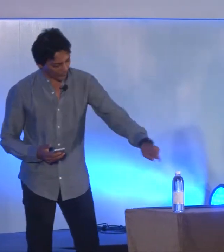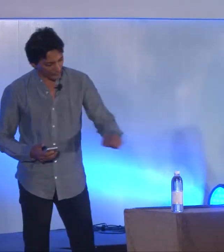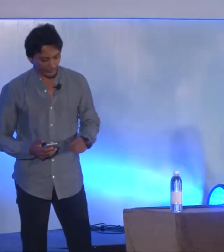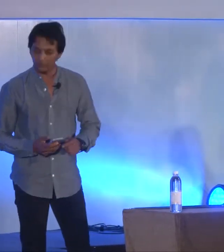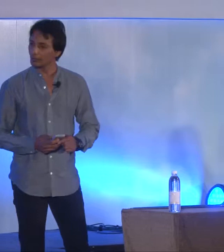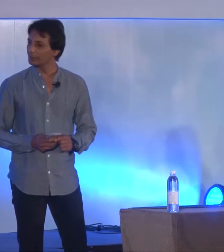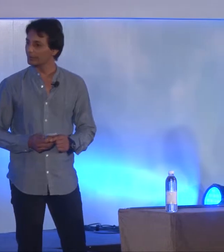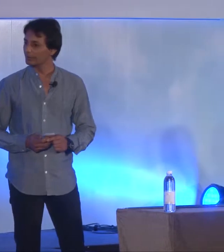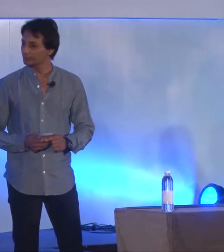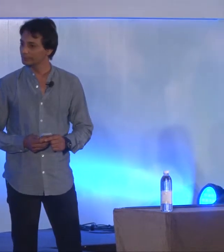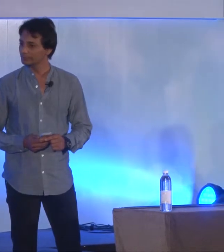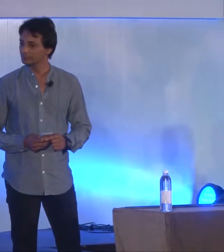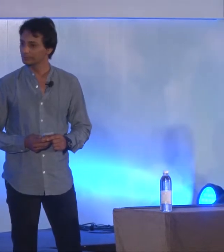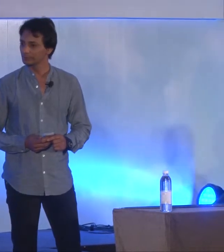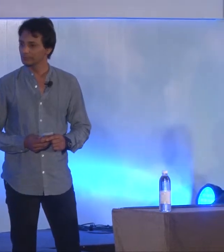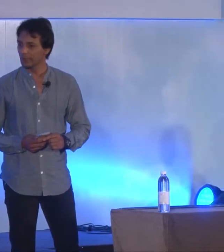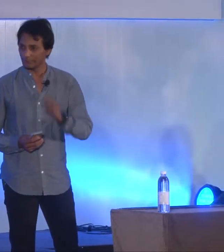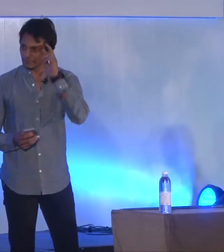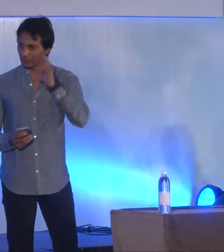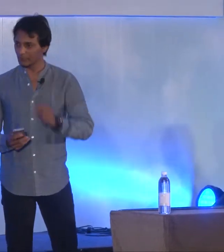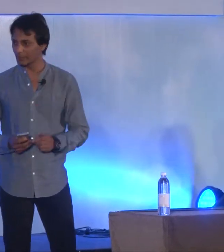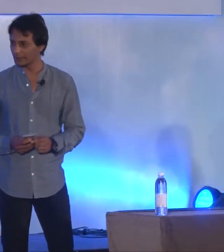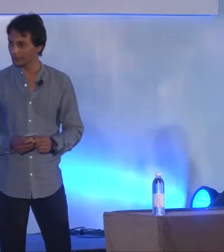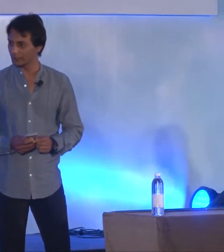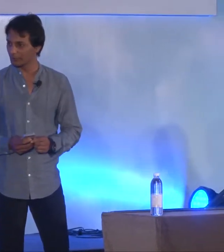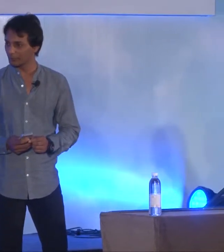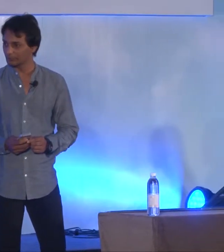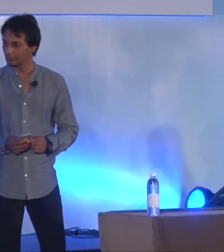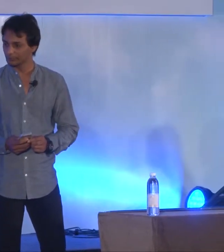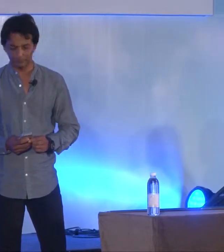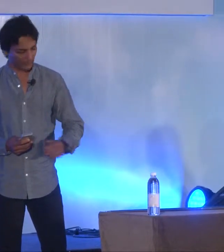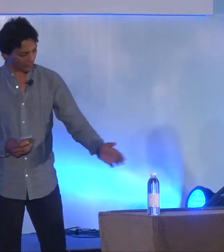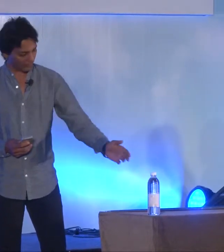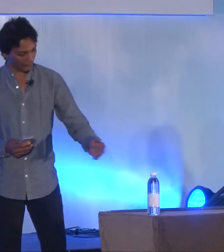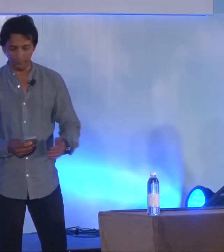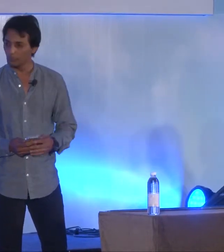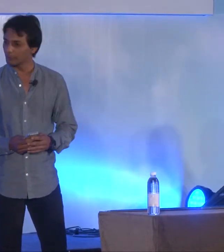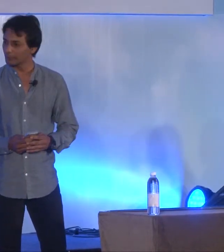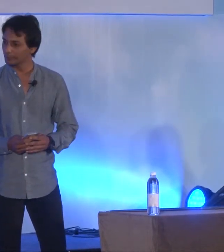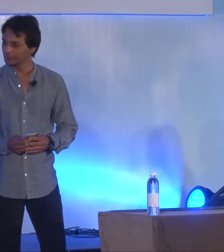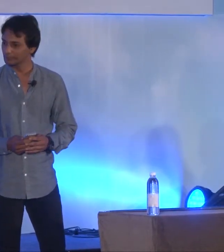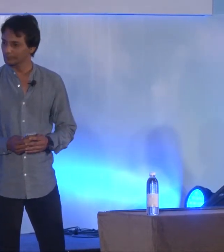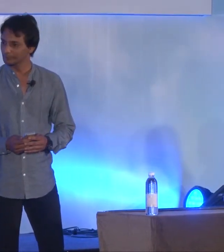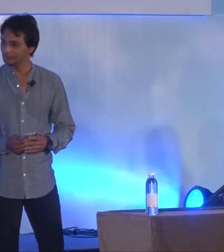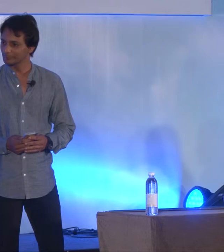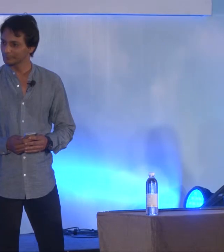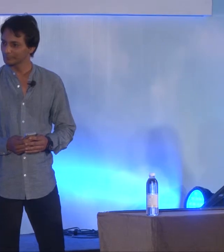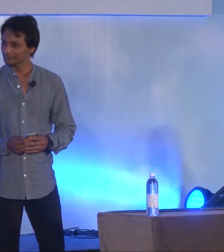I want you to look at this object, and with just your intentions, I want you to try and move it.